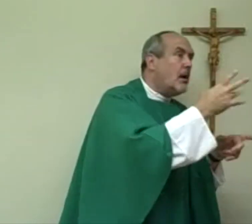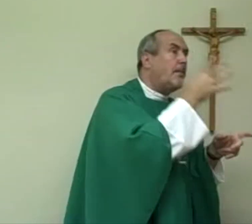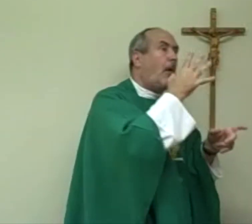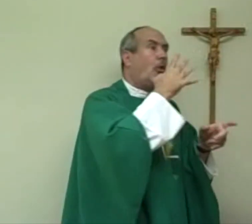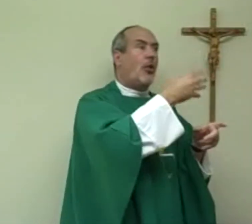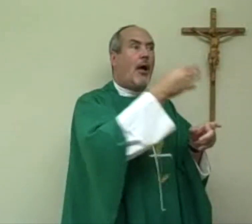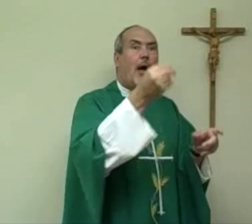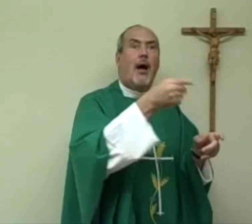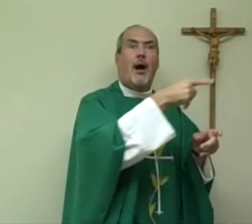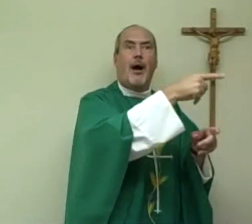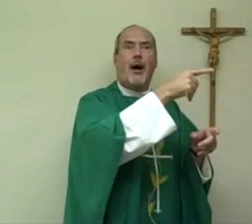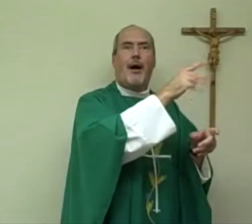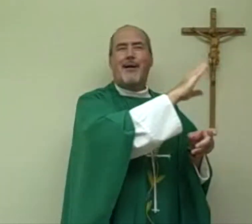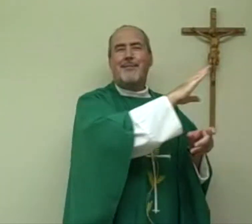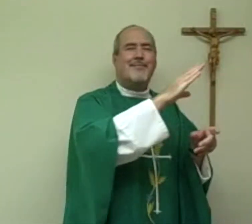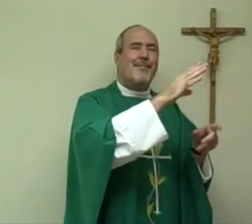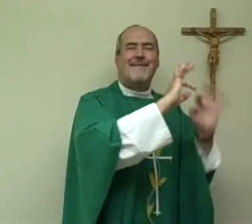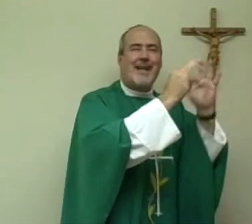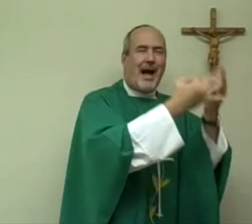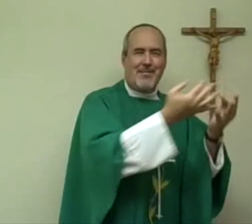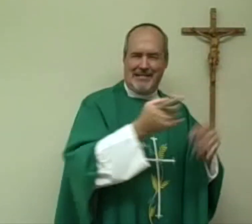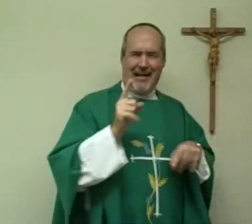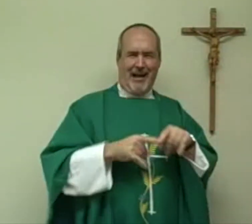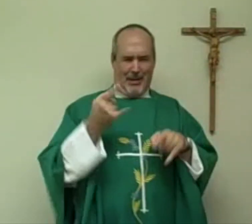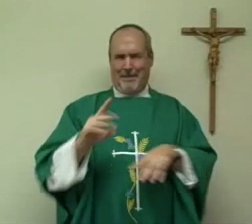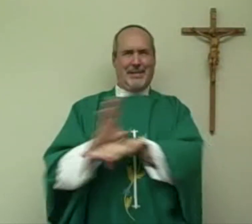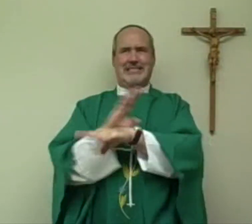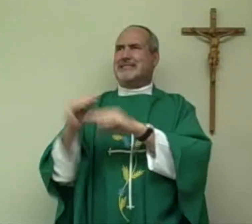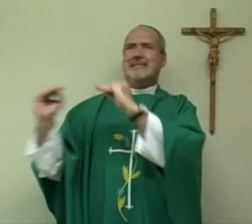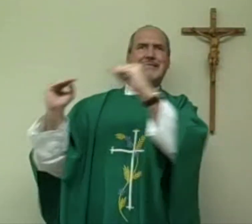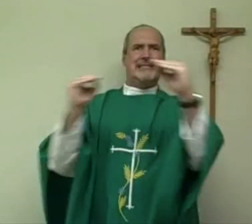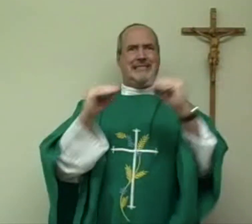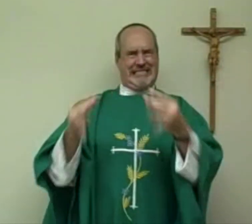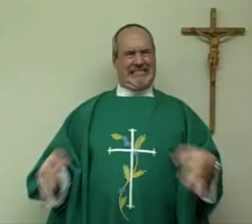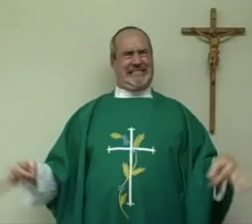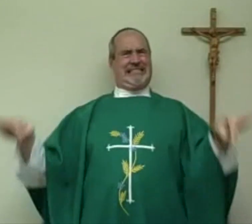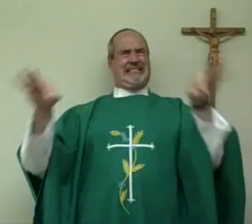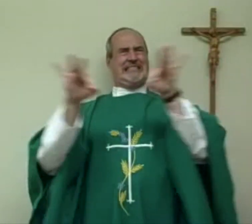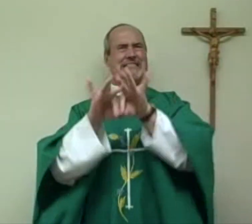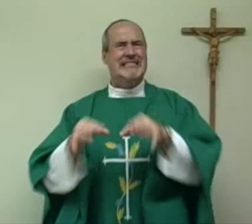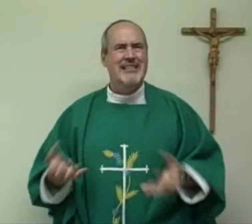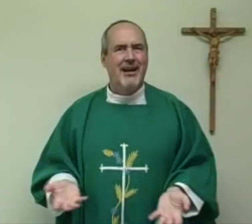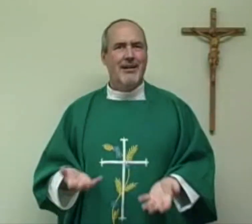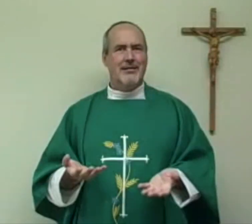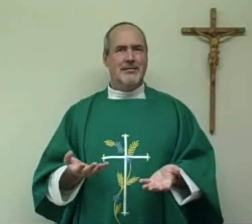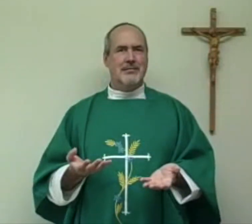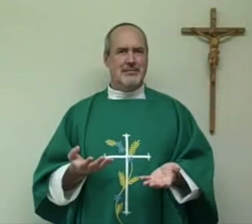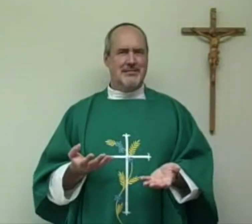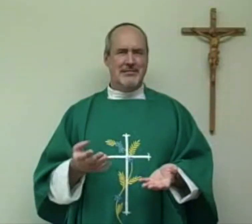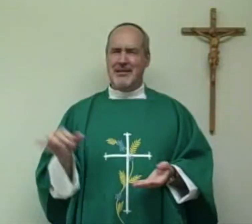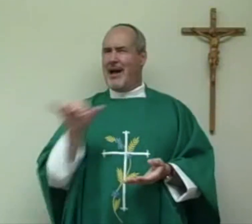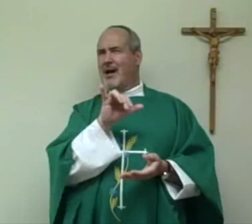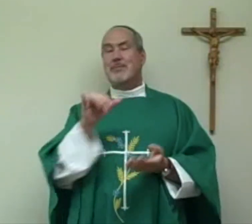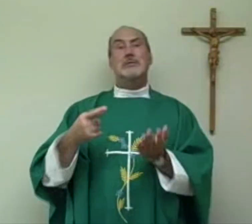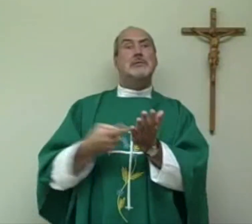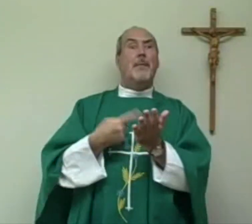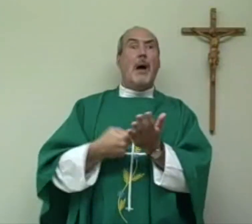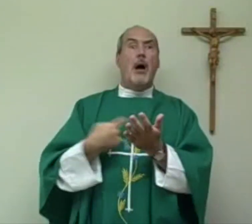drop his teachings to run and be with his mother and his family. He couldn't do that because he was so busy with his critical